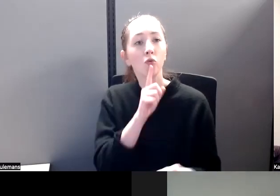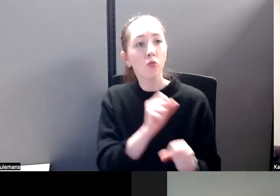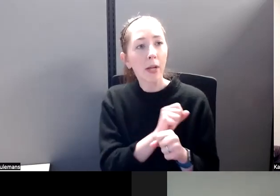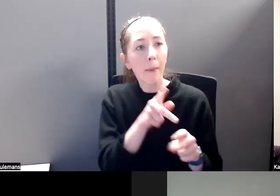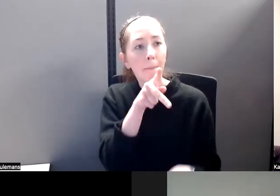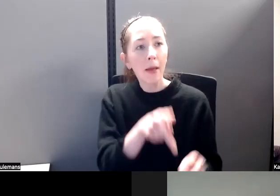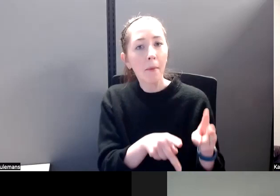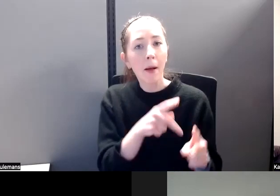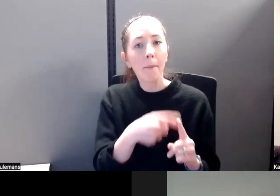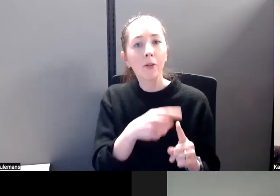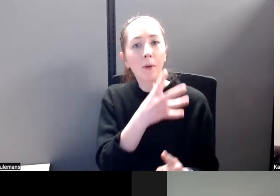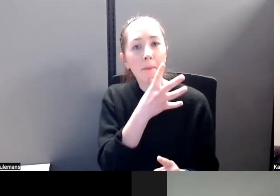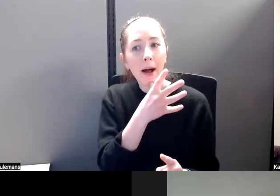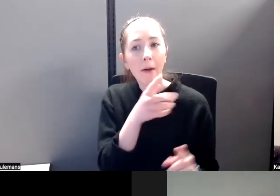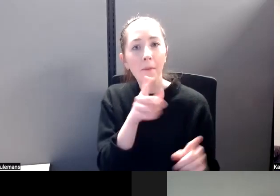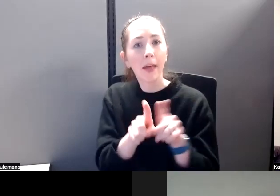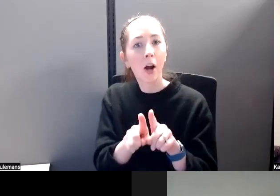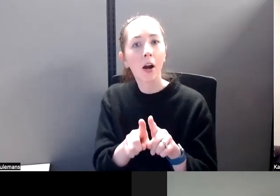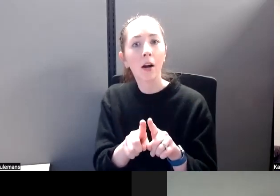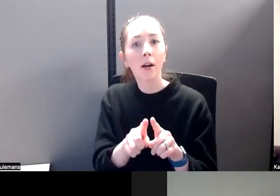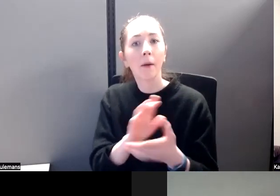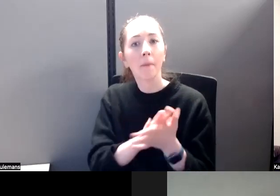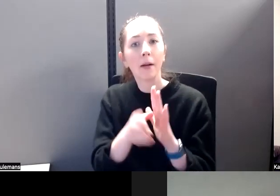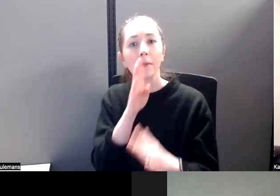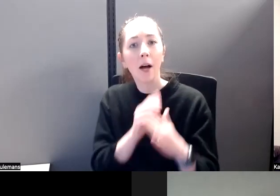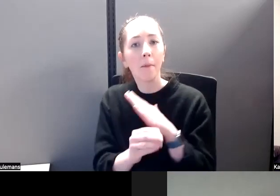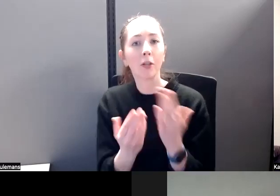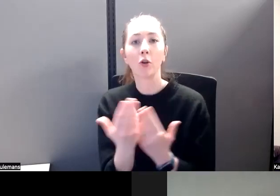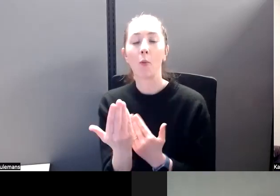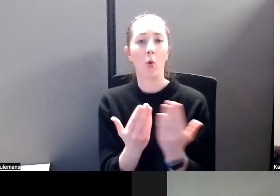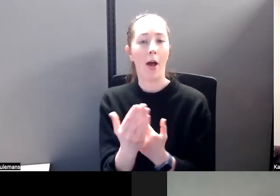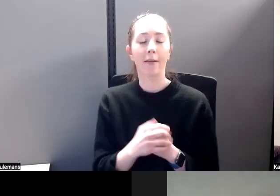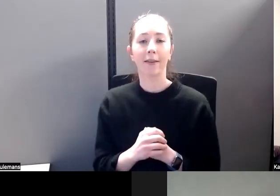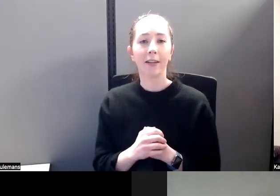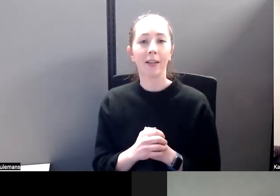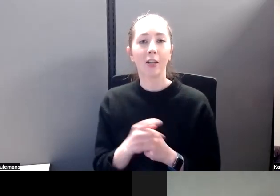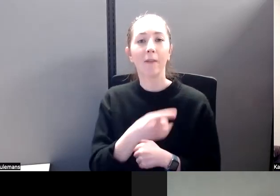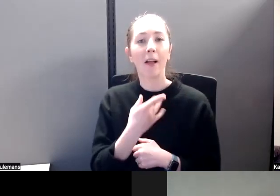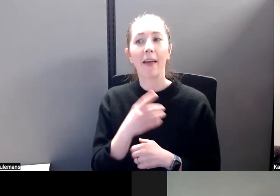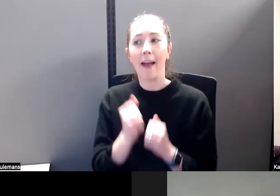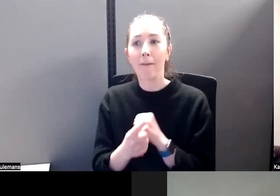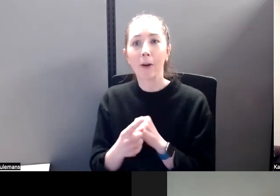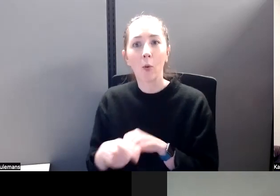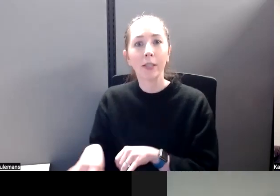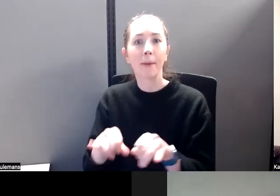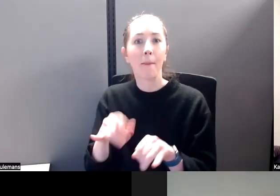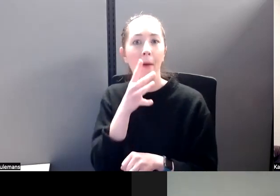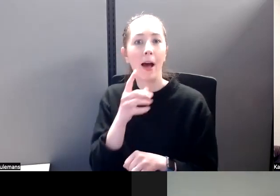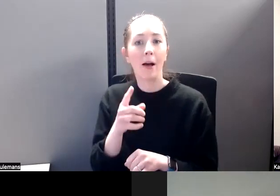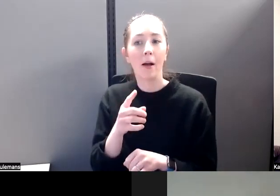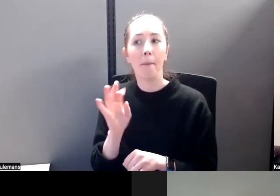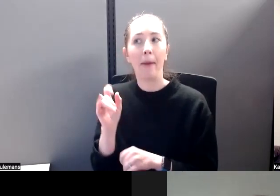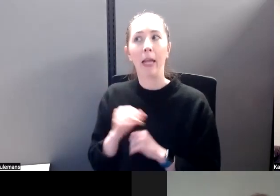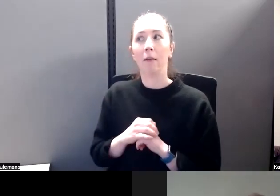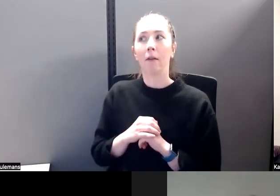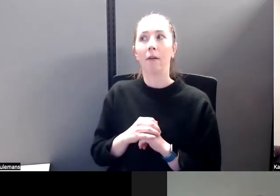and having your mom there. Humbles you and makes you real no matter what. And she felt like everybody's mom, you know, because Betty was behind me. I'm like, there she is, she's